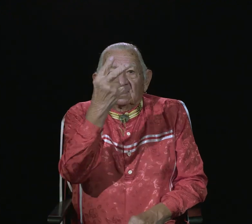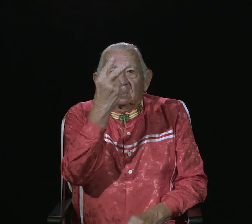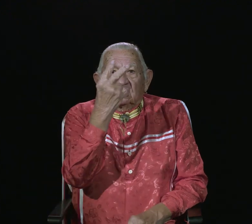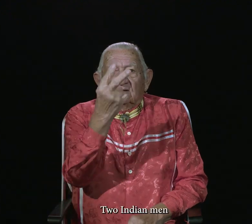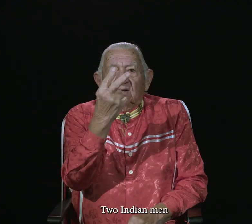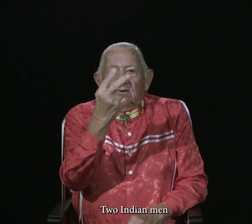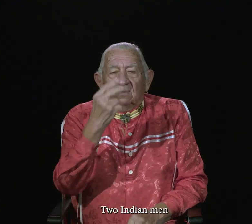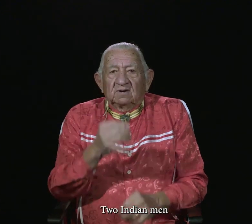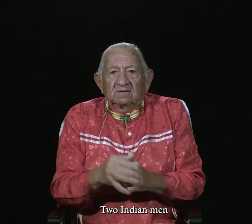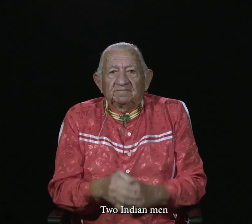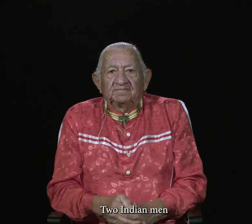Two